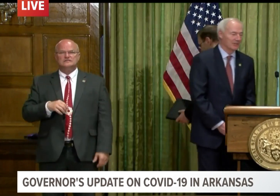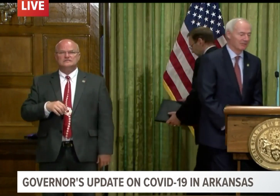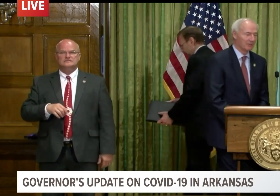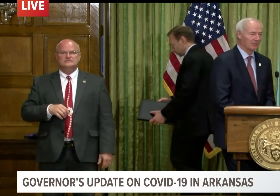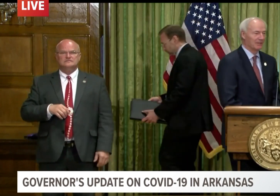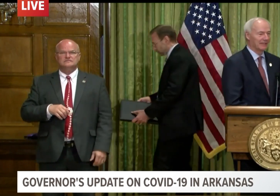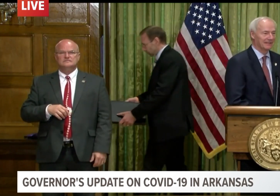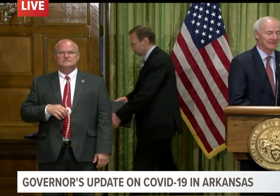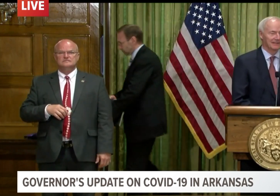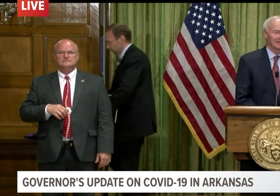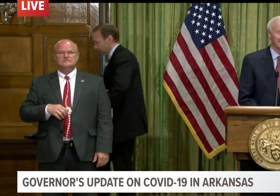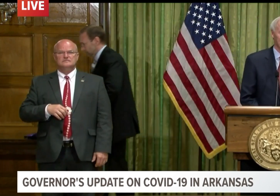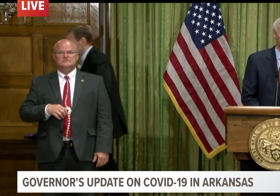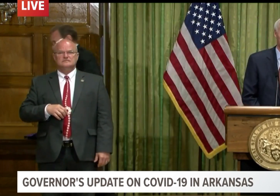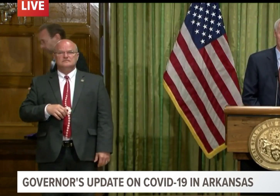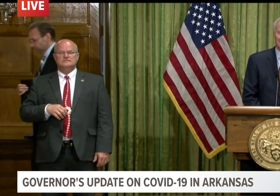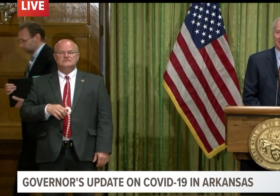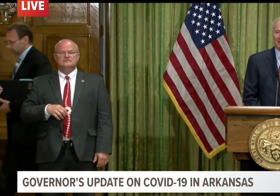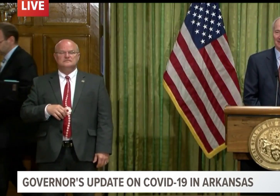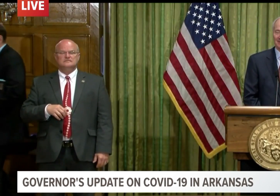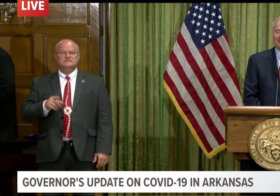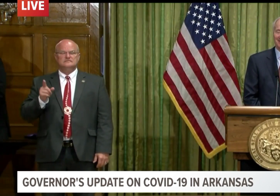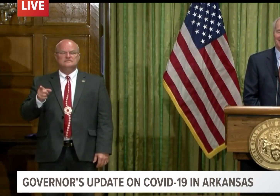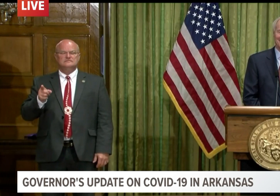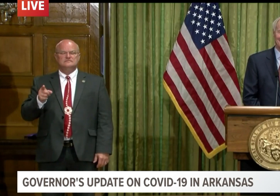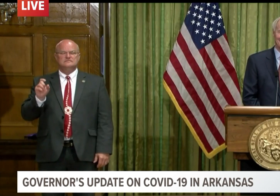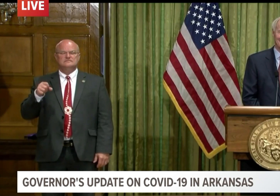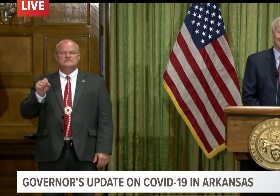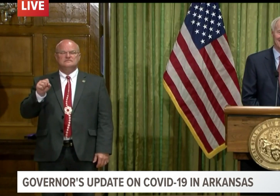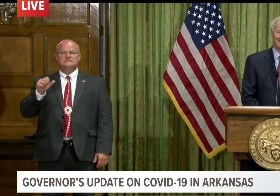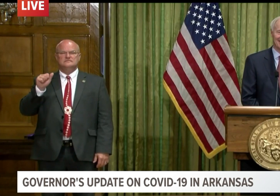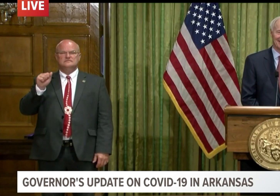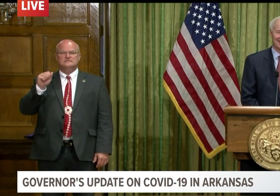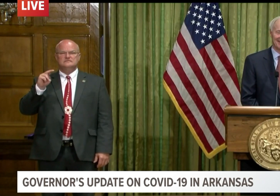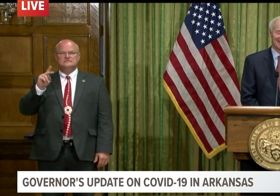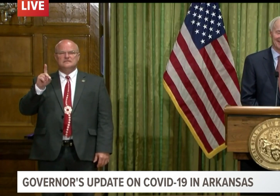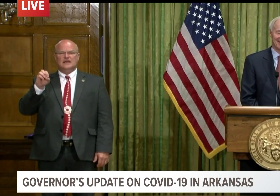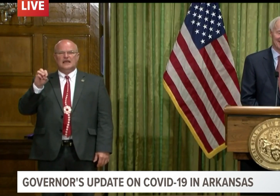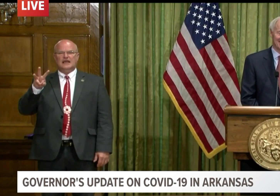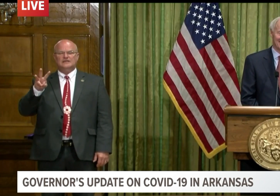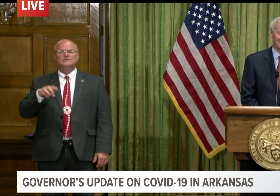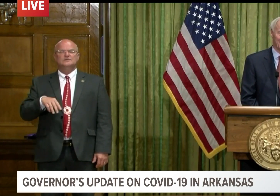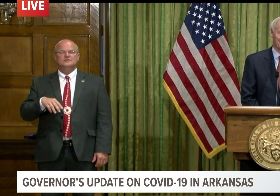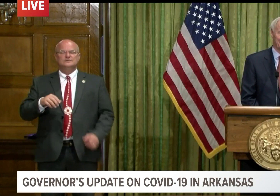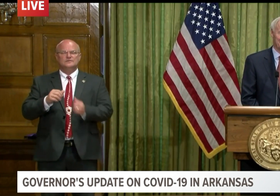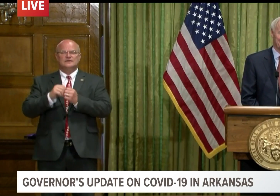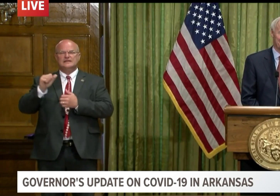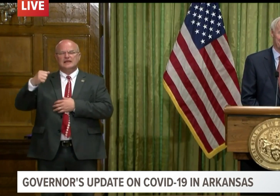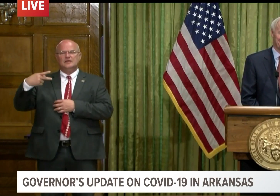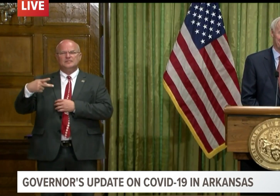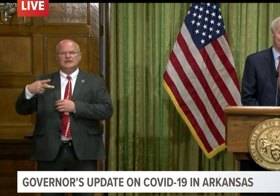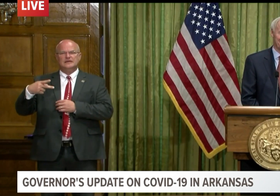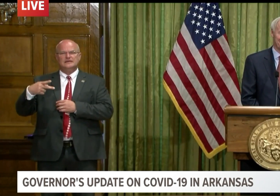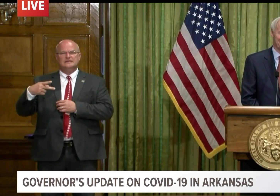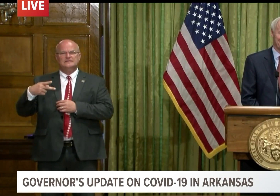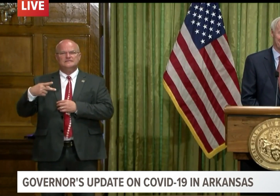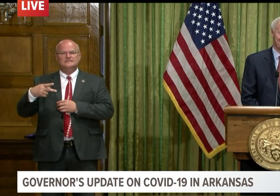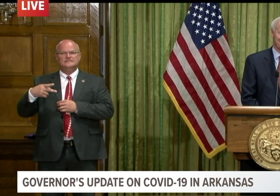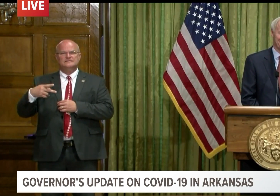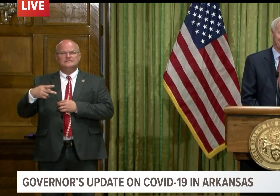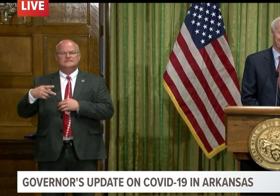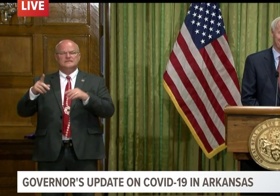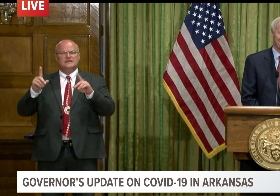Is there a question remotely? Yeah, this is Andrew with AP. On the